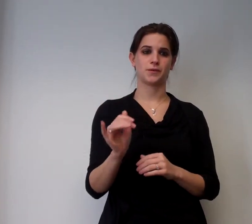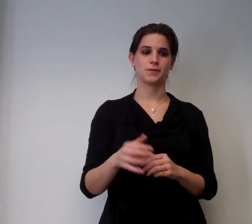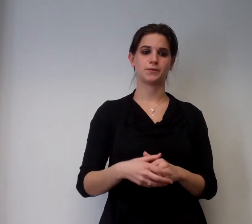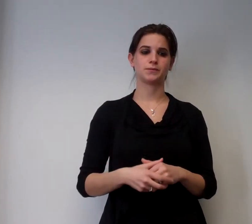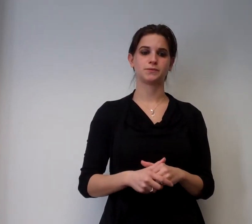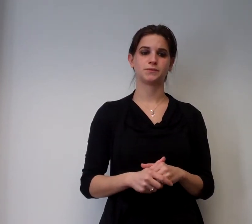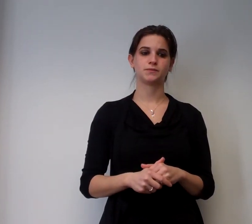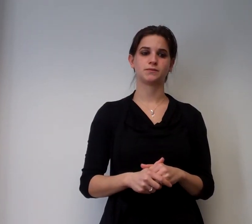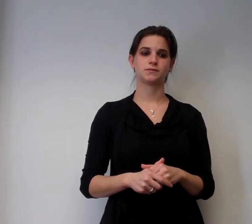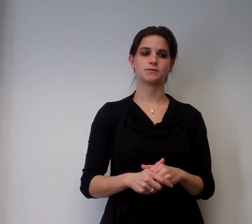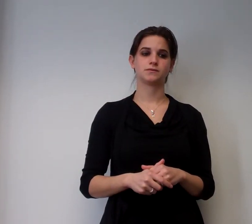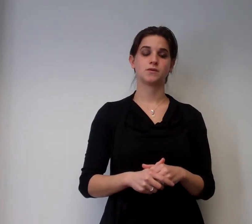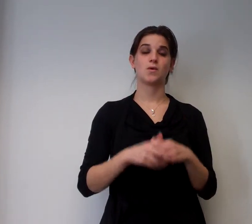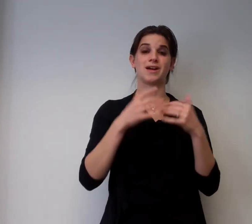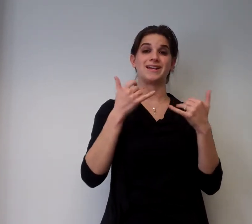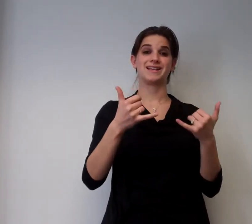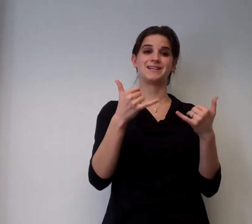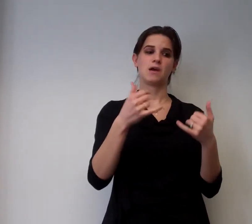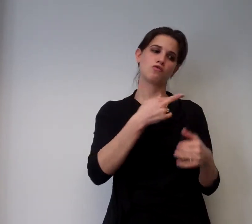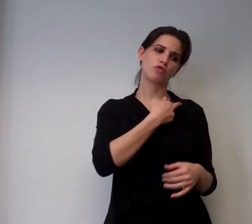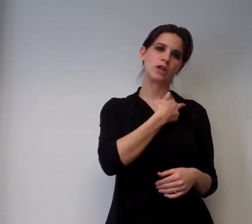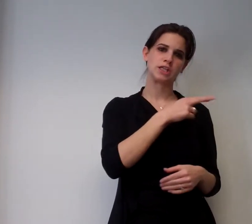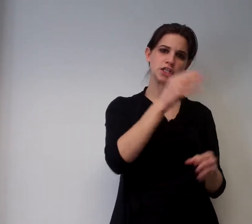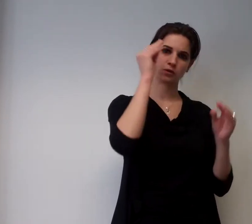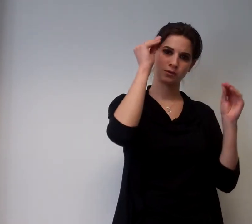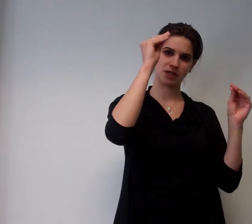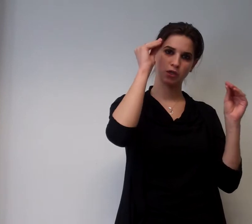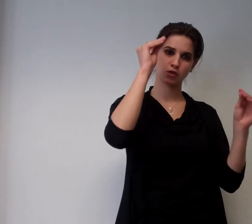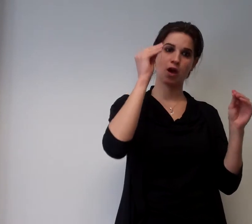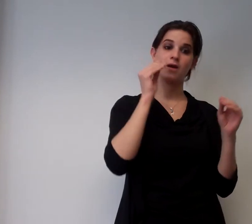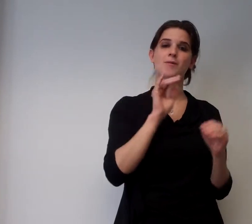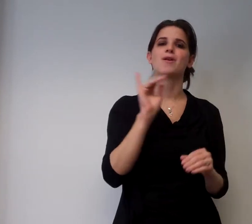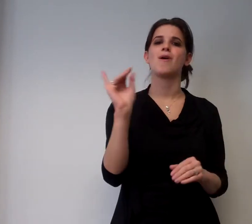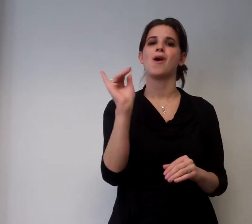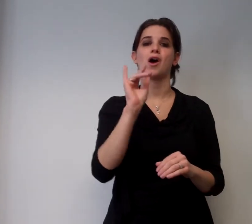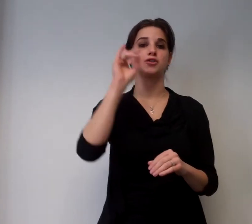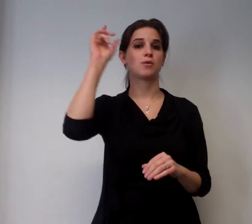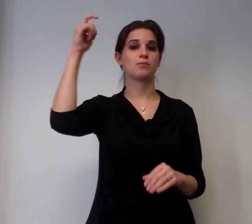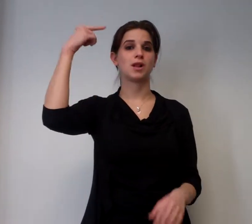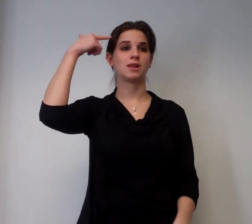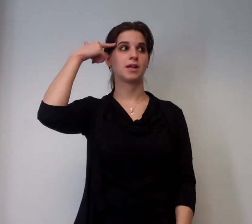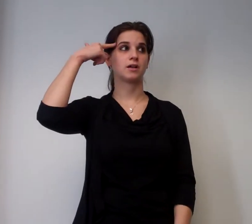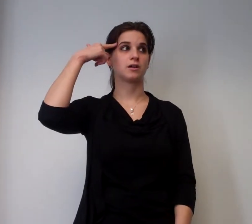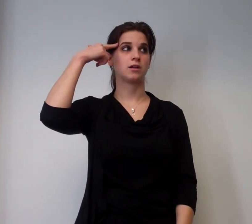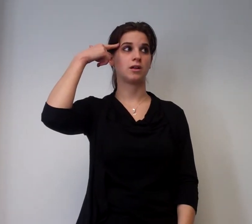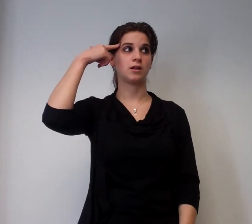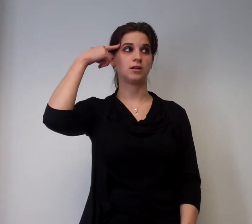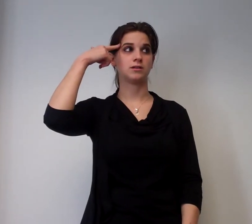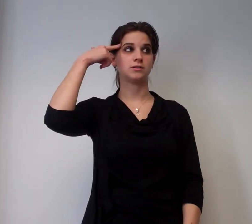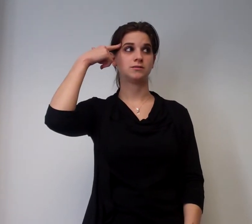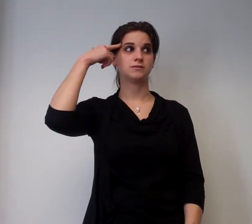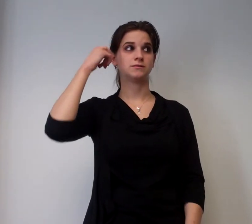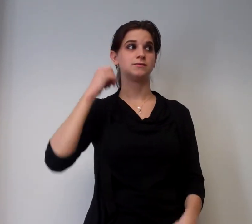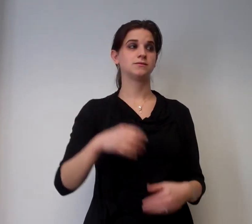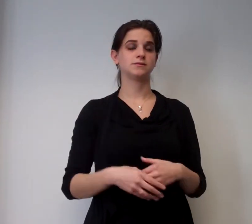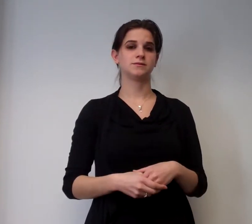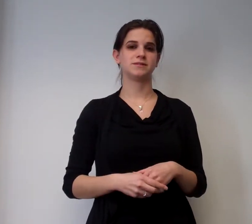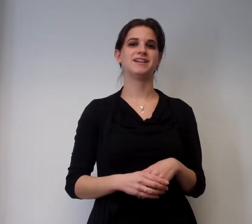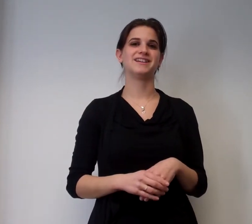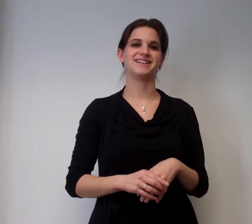religion being taught, but you also had political messages being All right, now given. step it up in And- here. Make it exciting. And word Move being around